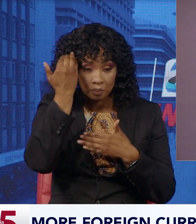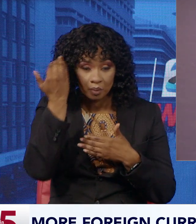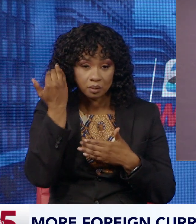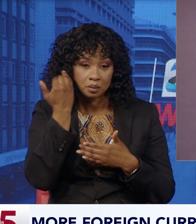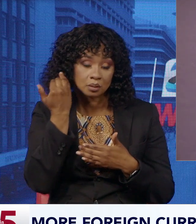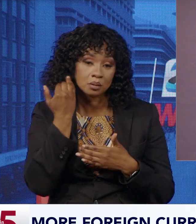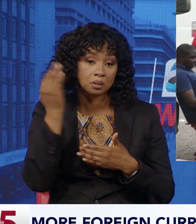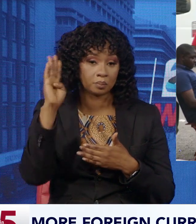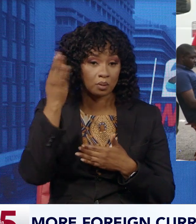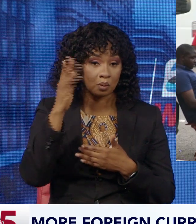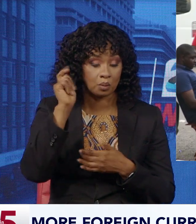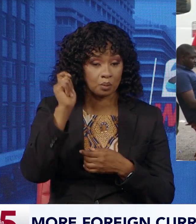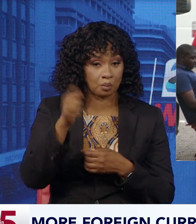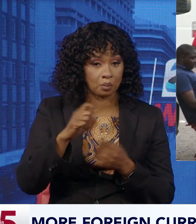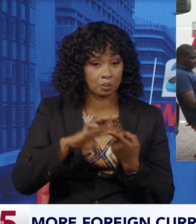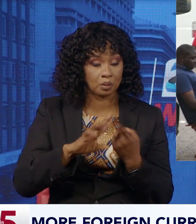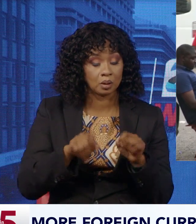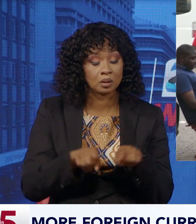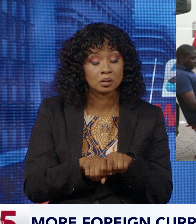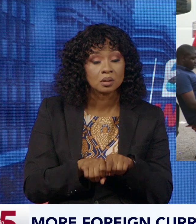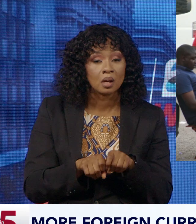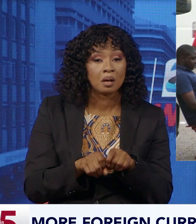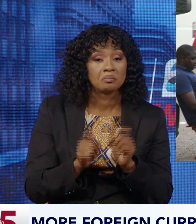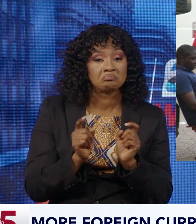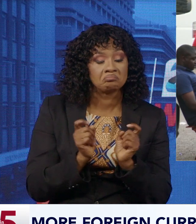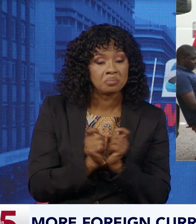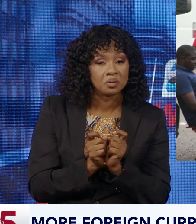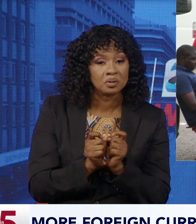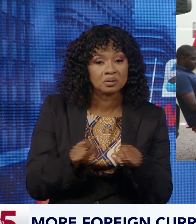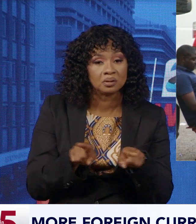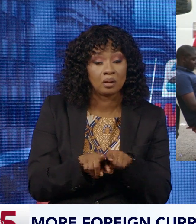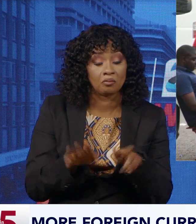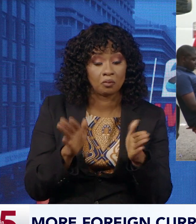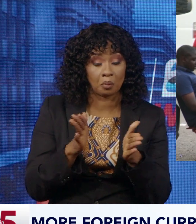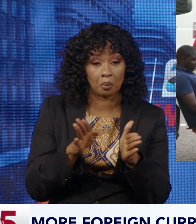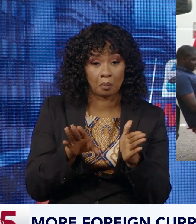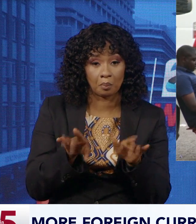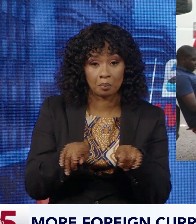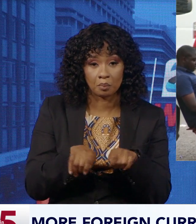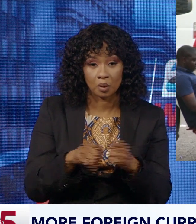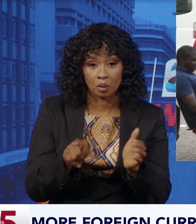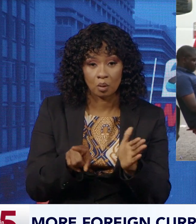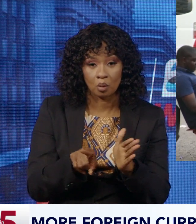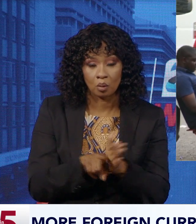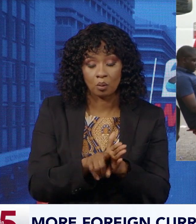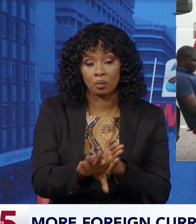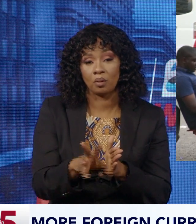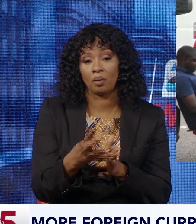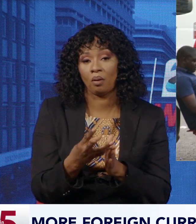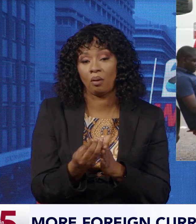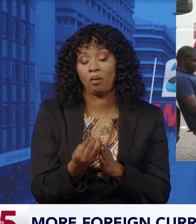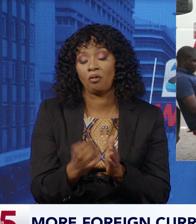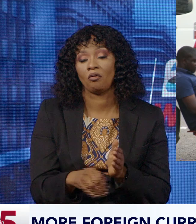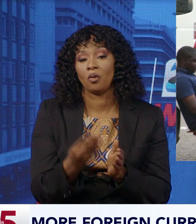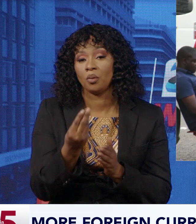Mr. Shepard Munjanja, and they are facing charges of contravening the exchange control regulations which